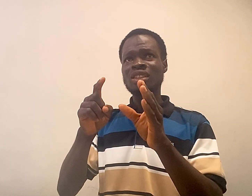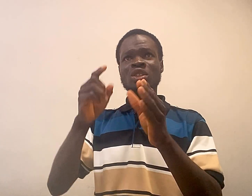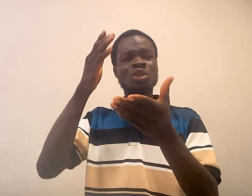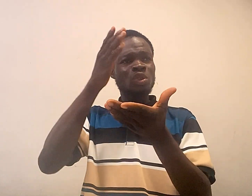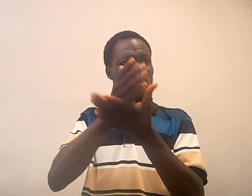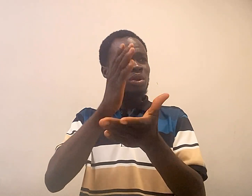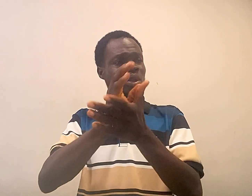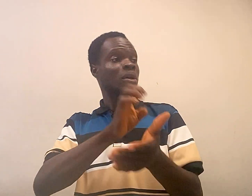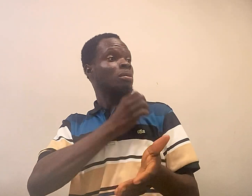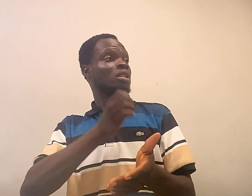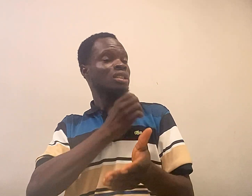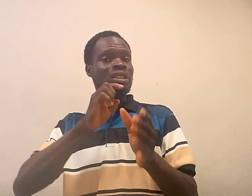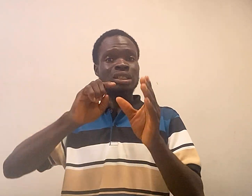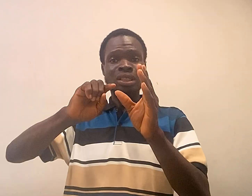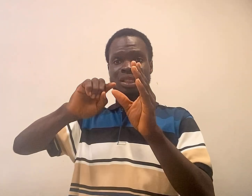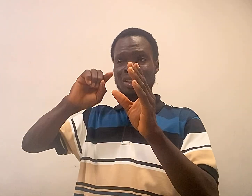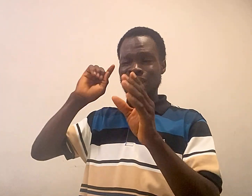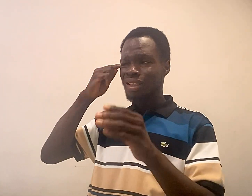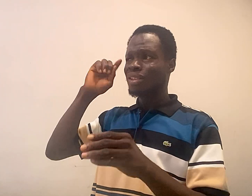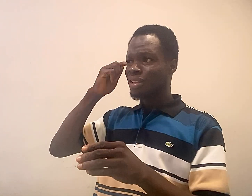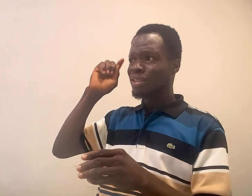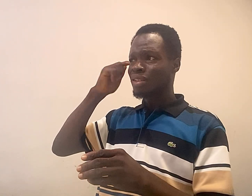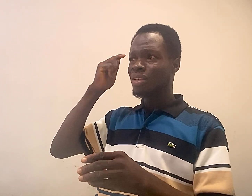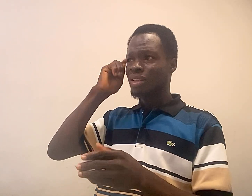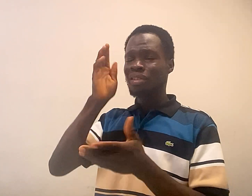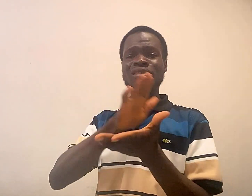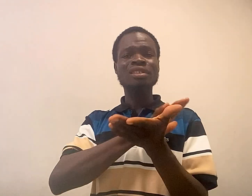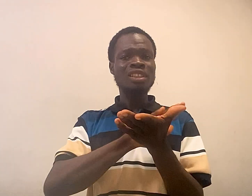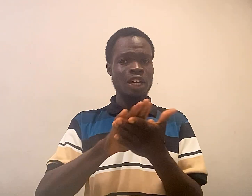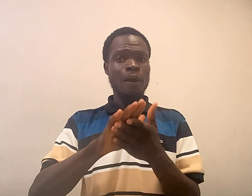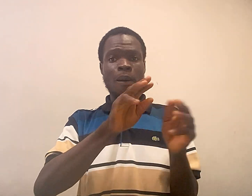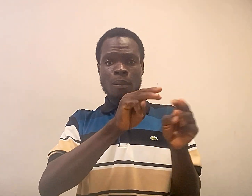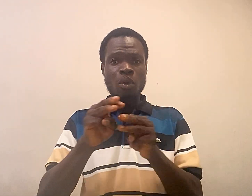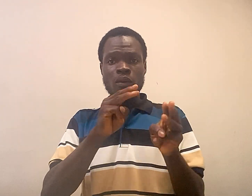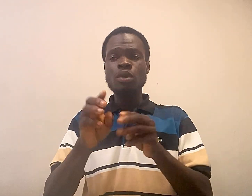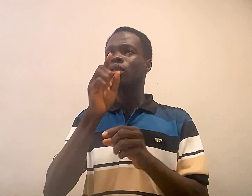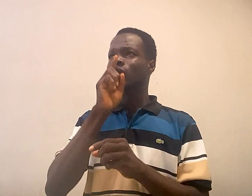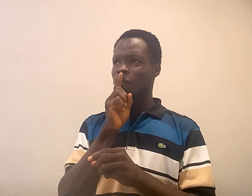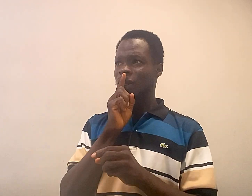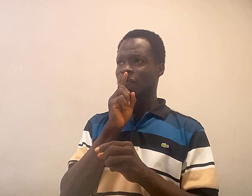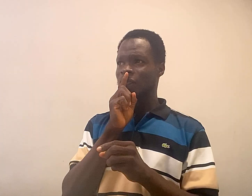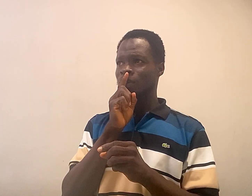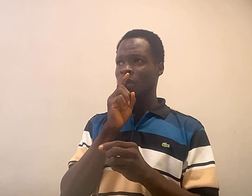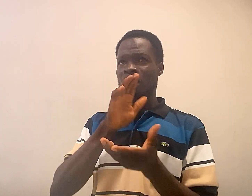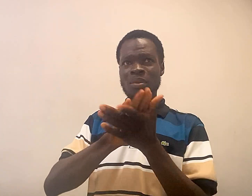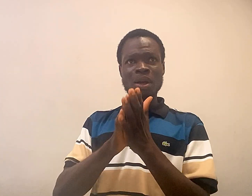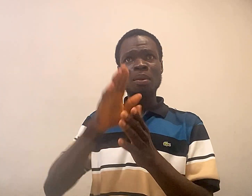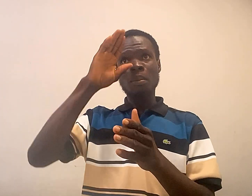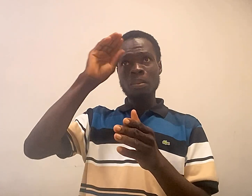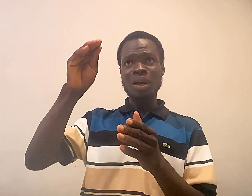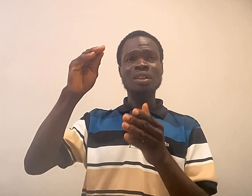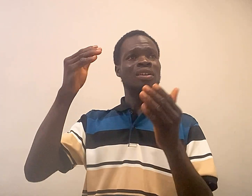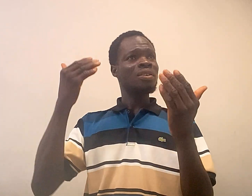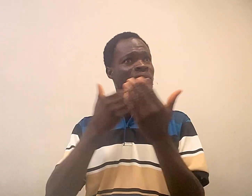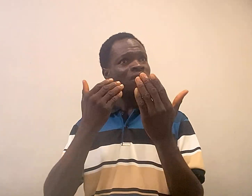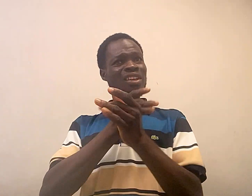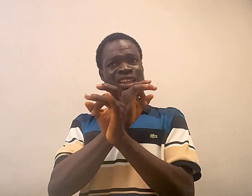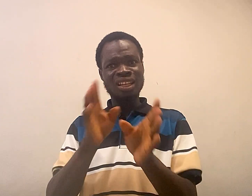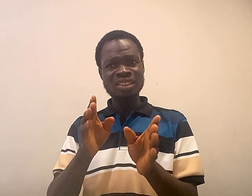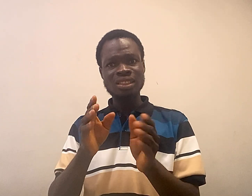clearly? To move in silence? To walk like a man who fears nothing? Then here's your mission. Cut